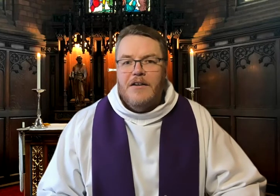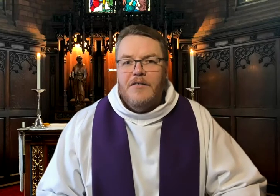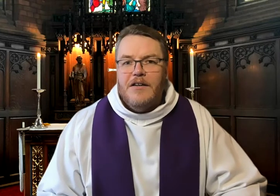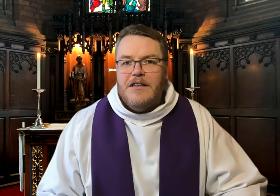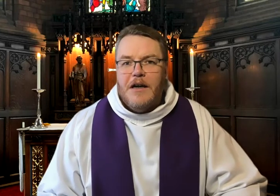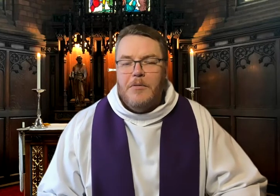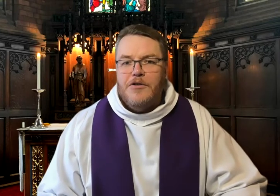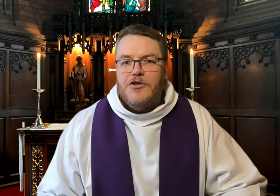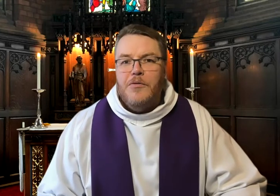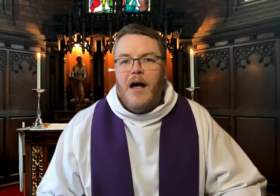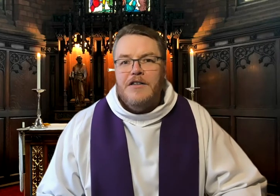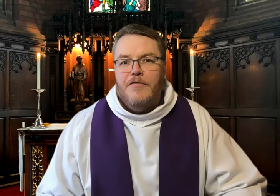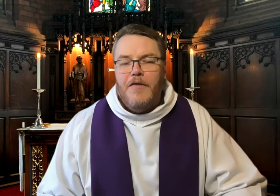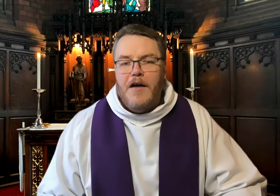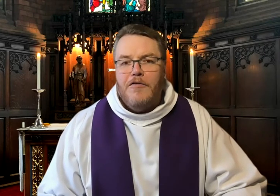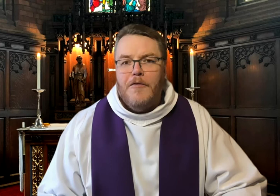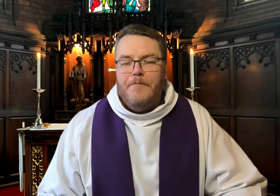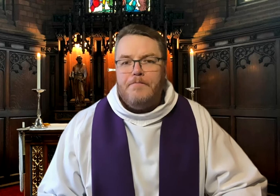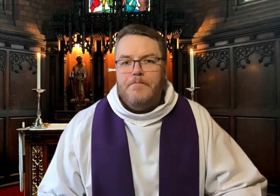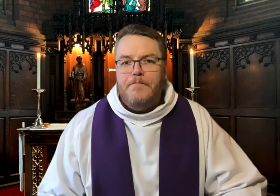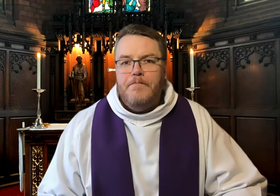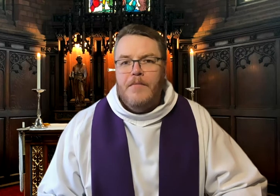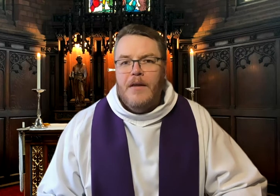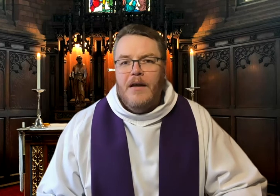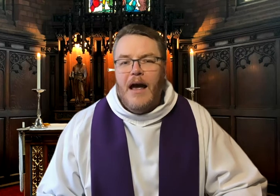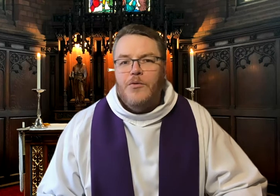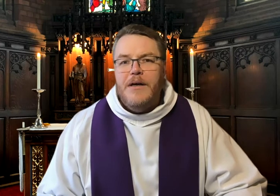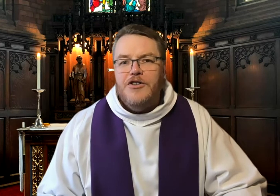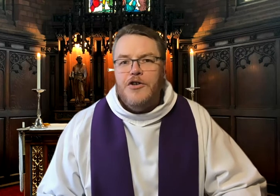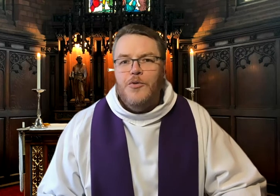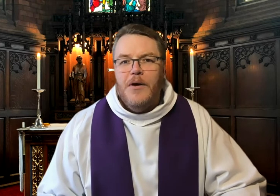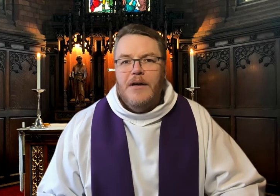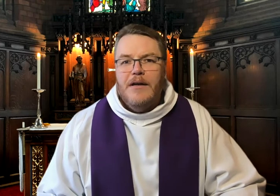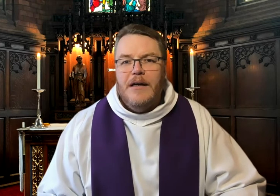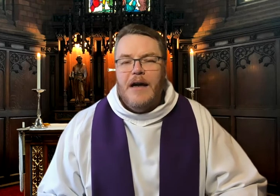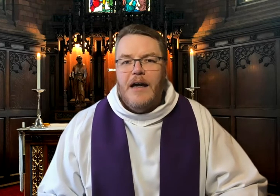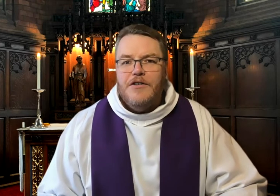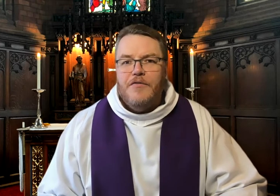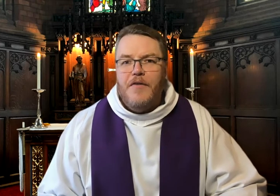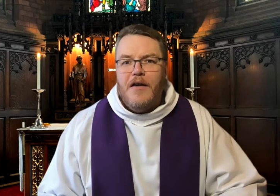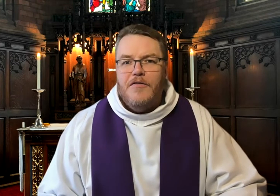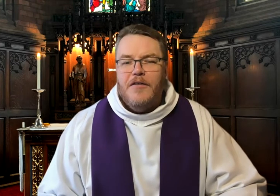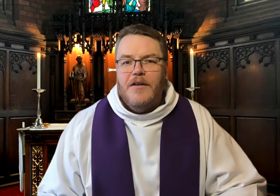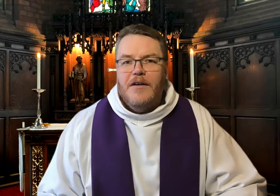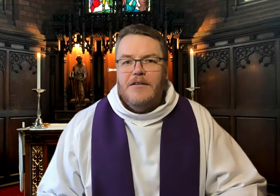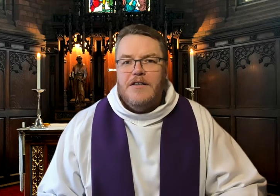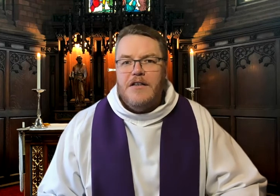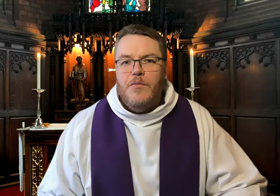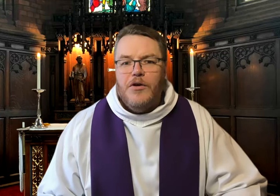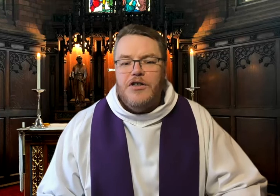the disciples, through eyes of faith. And we too need eyes of faith to see what